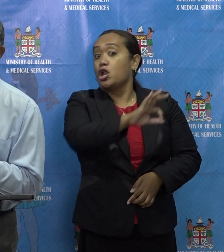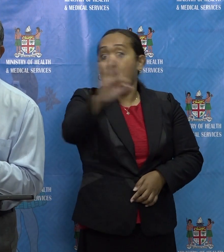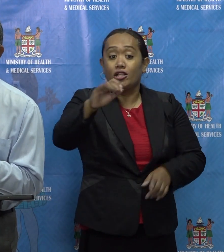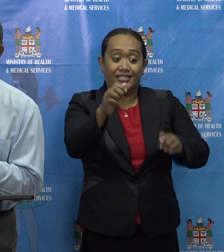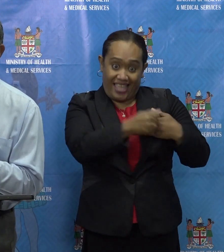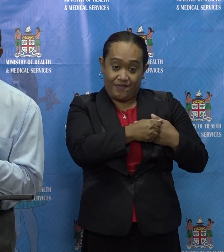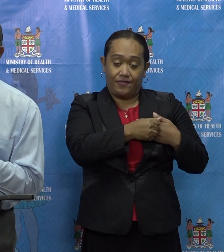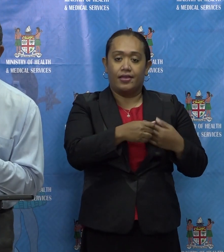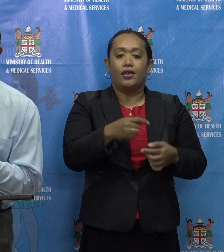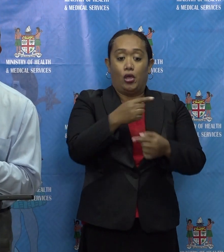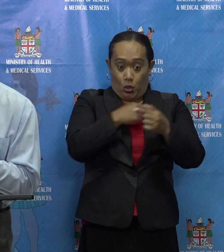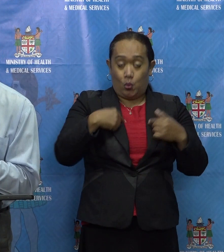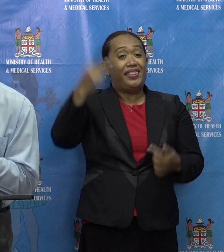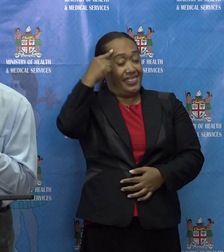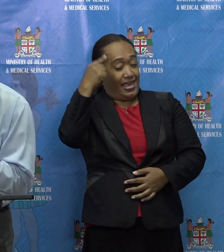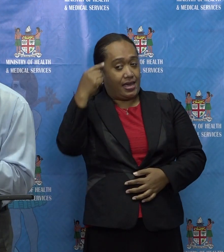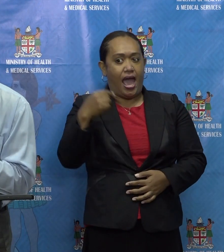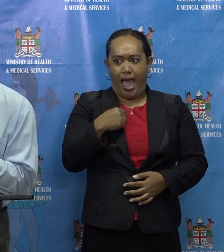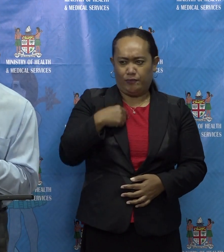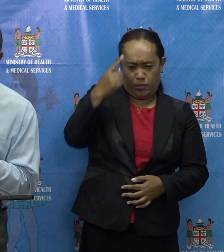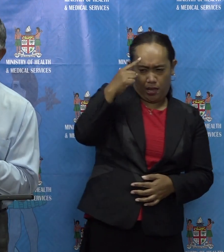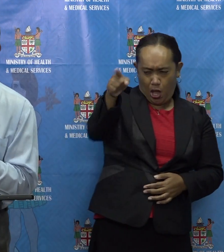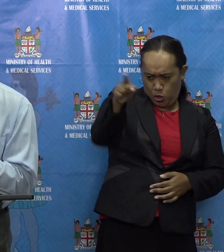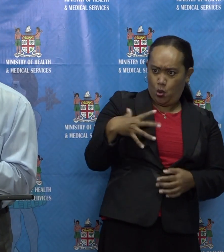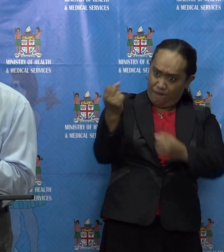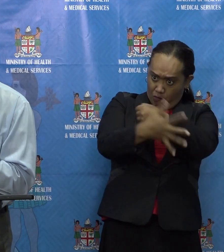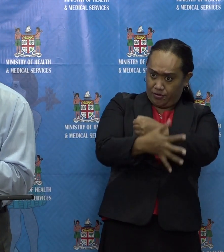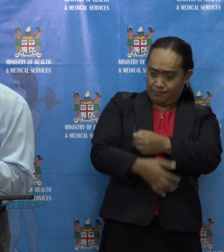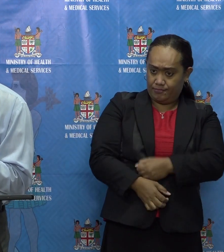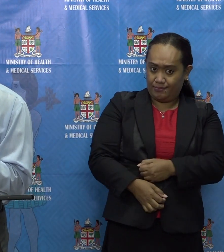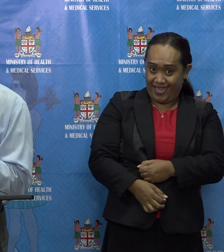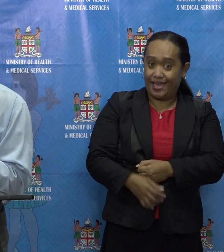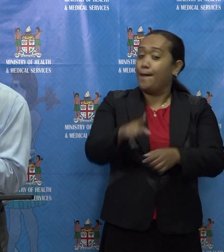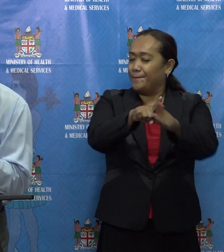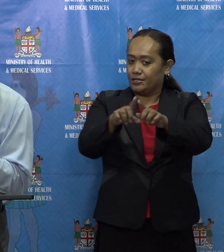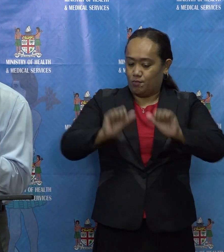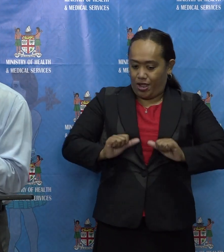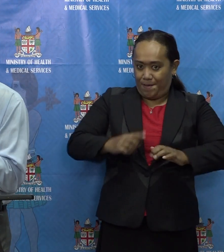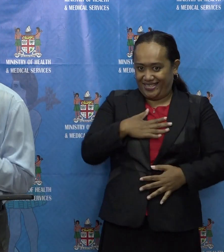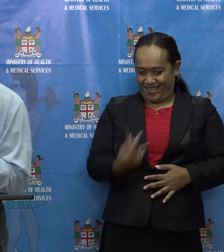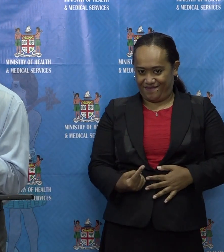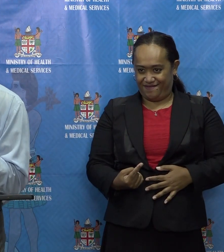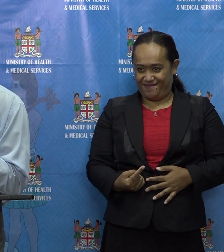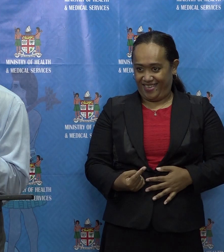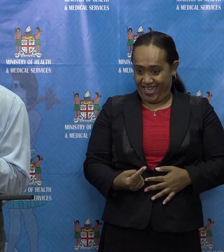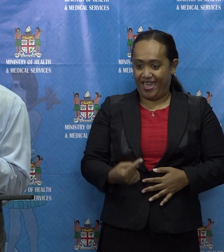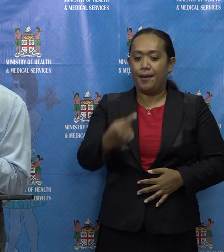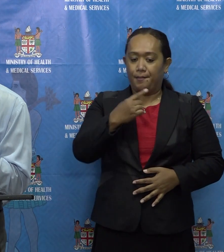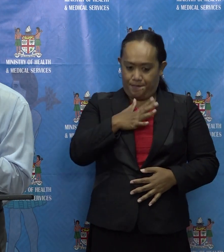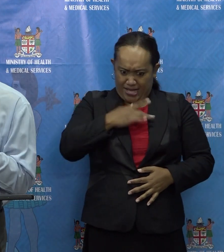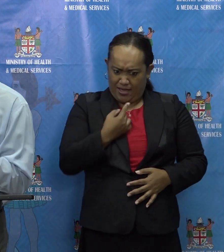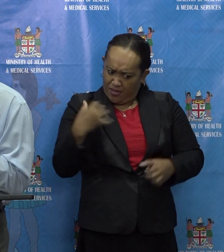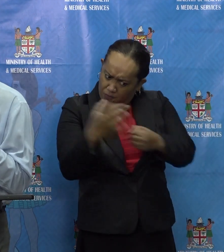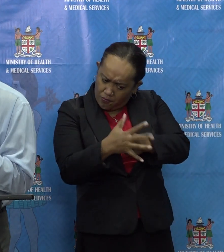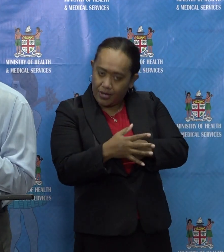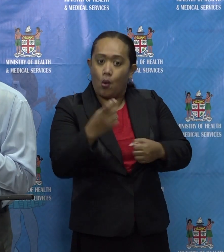assume, like I'm talking to you, I have to assume you got COVID. I have to assume that I might be having COVID, or